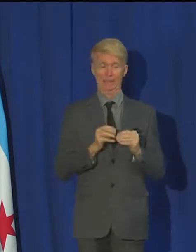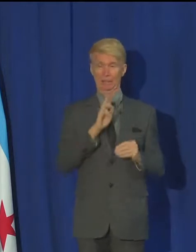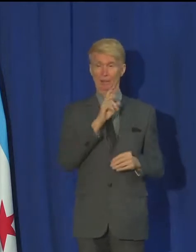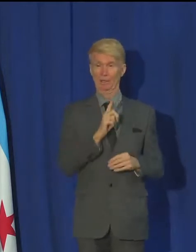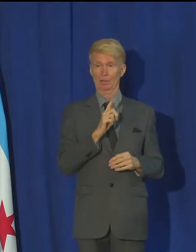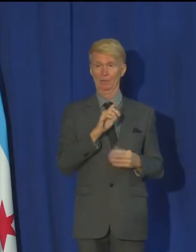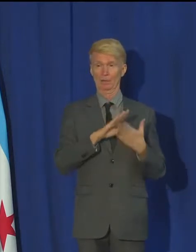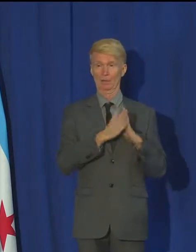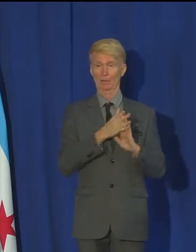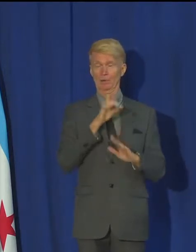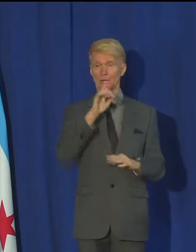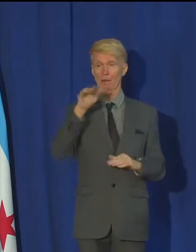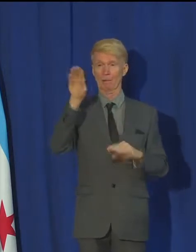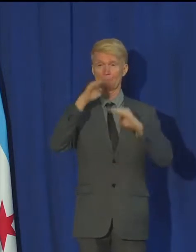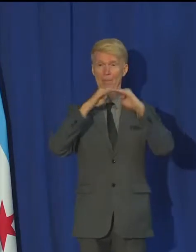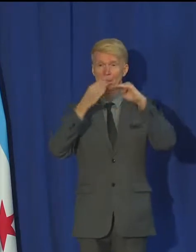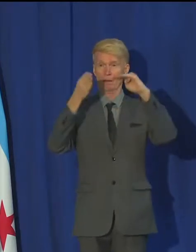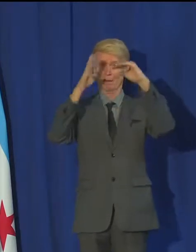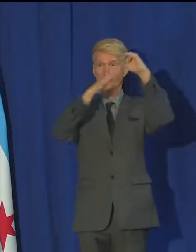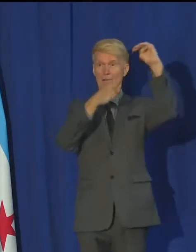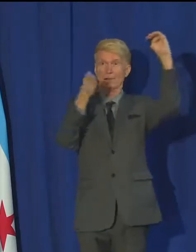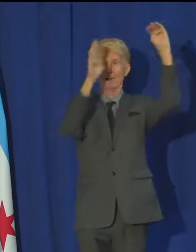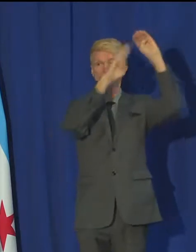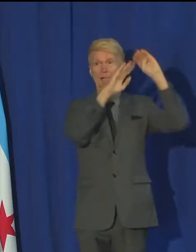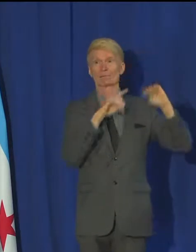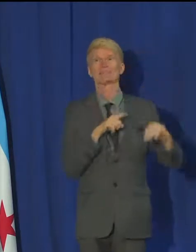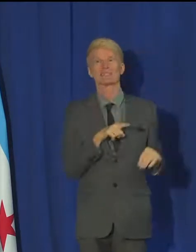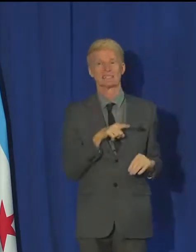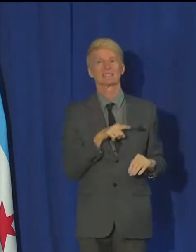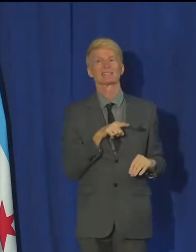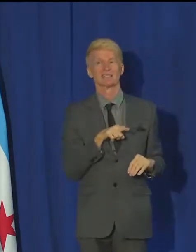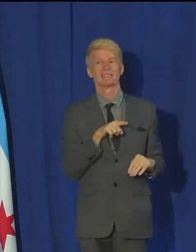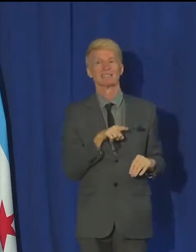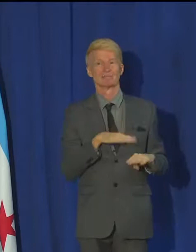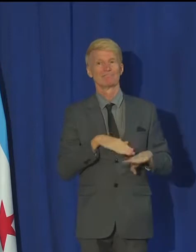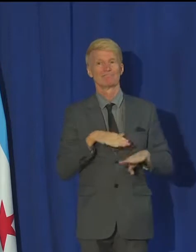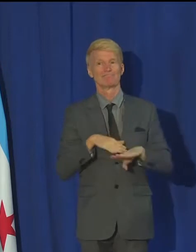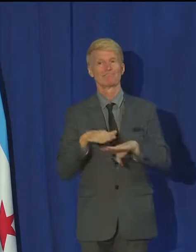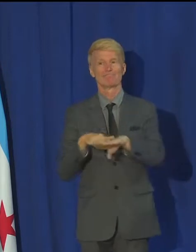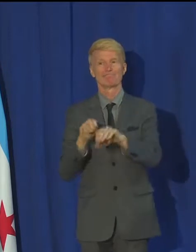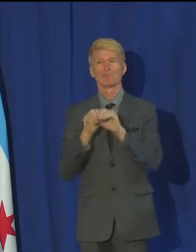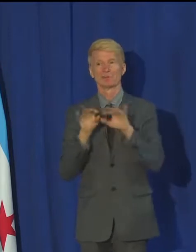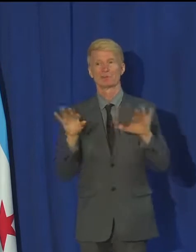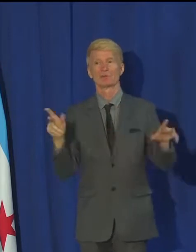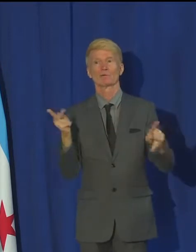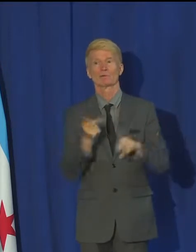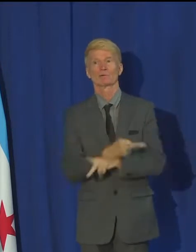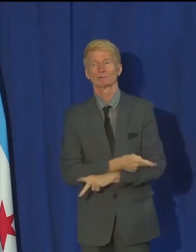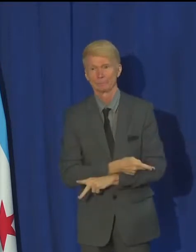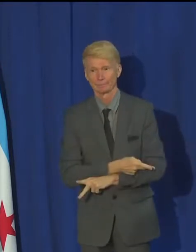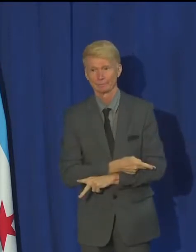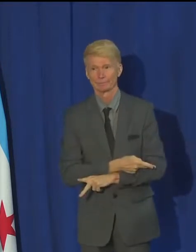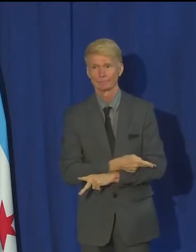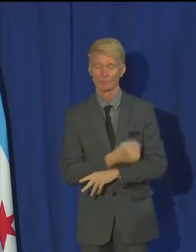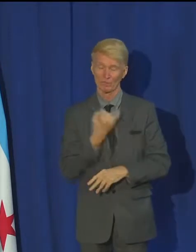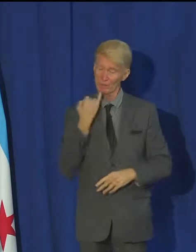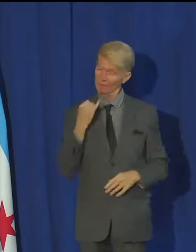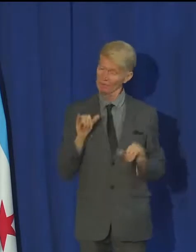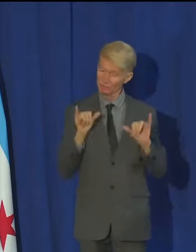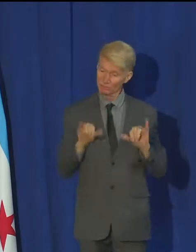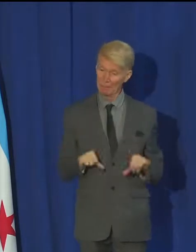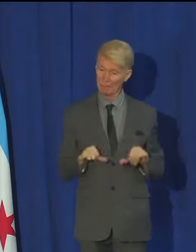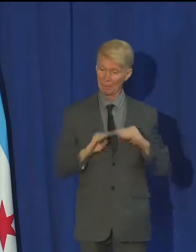up, it means that our outbreak is out of control. If it stays where it's